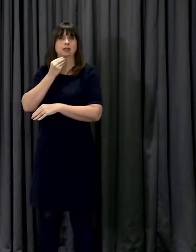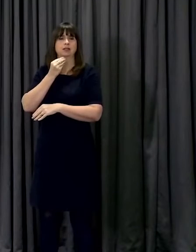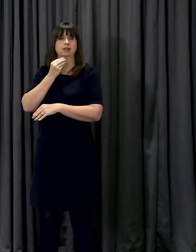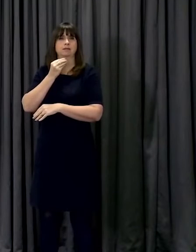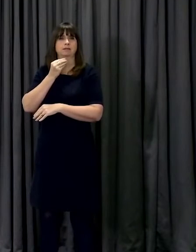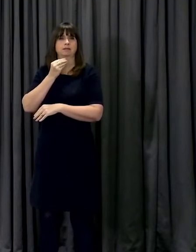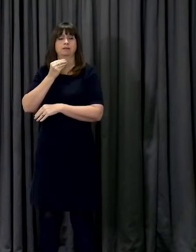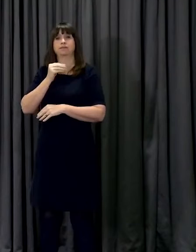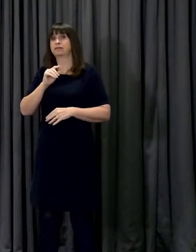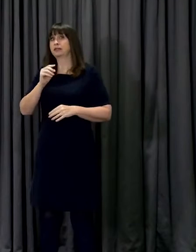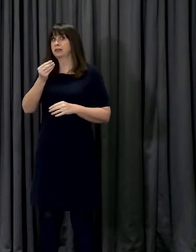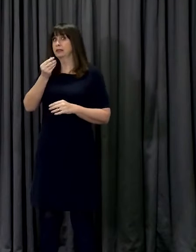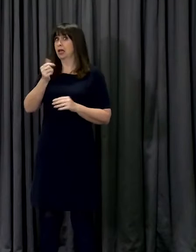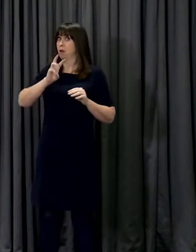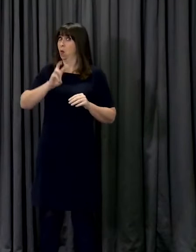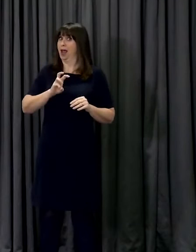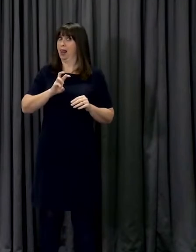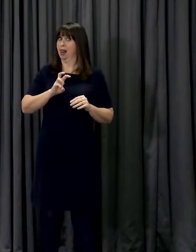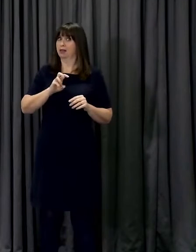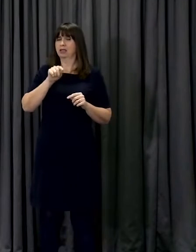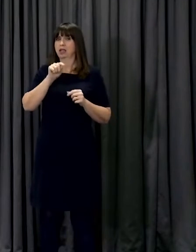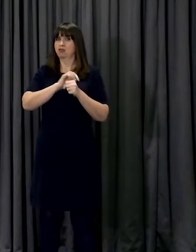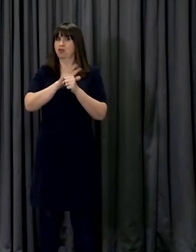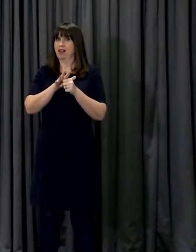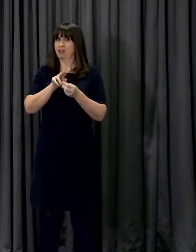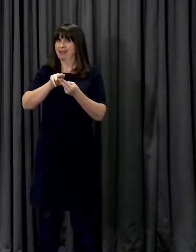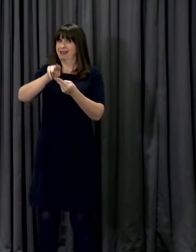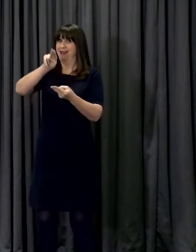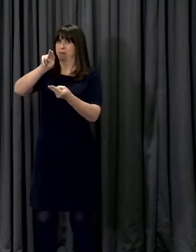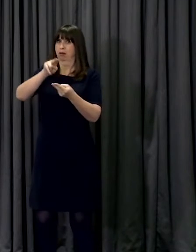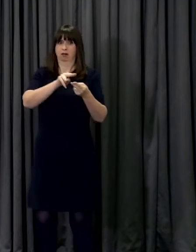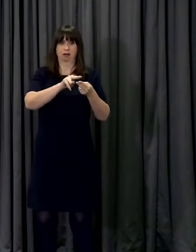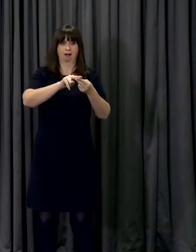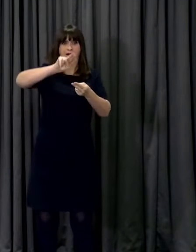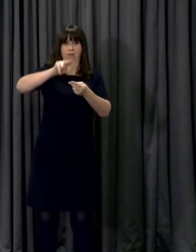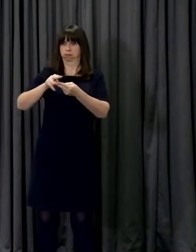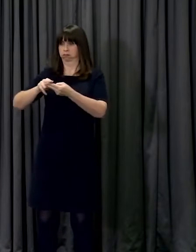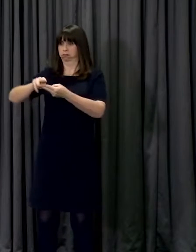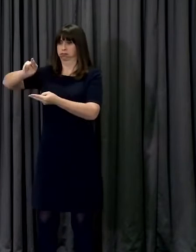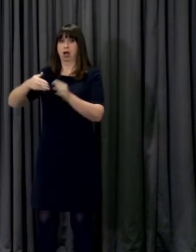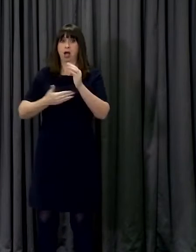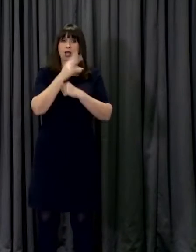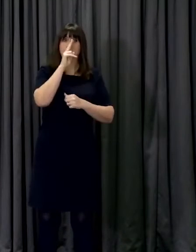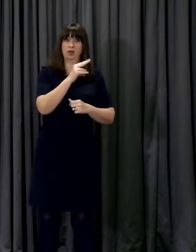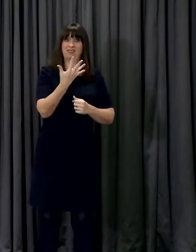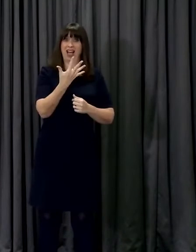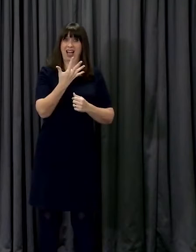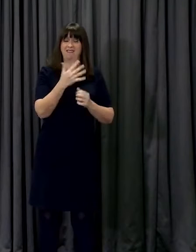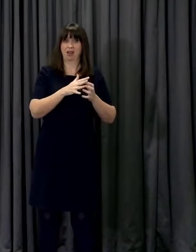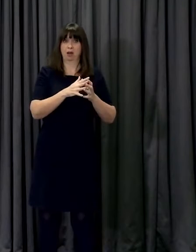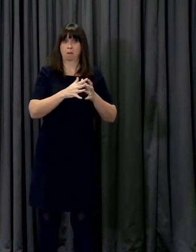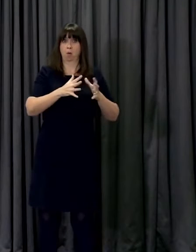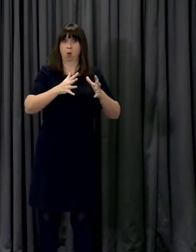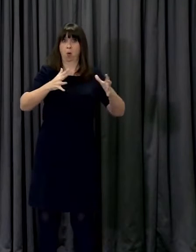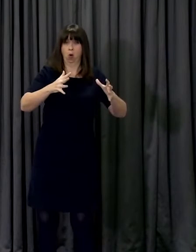outlined, we're starting to see in some parts of Wales a rise in coronavirus cases again, an increase in under 25. So we need to get to